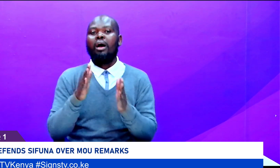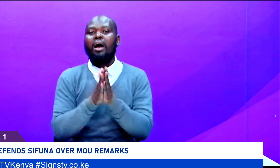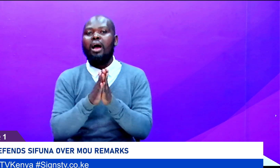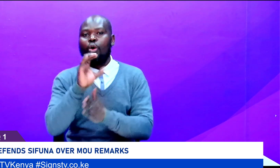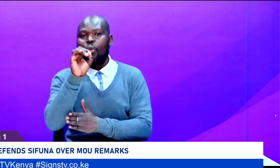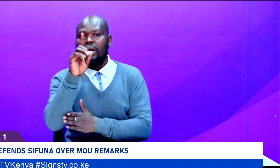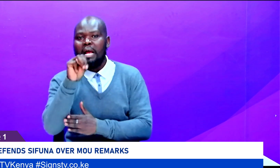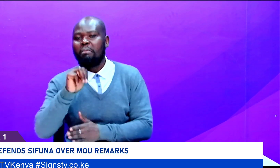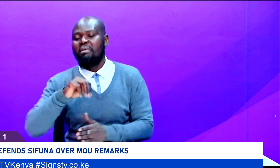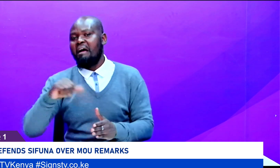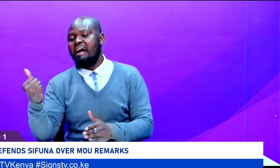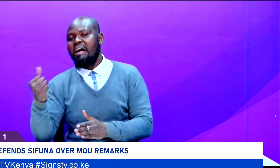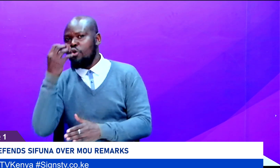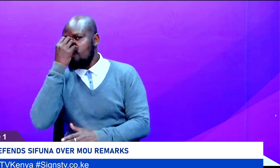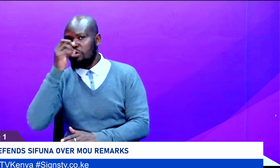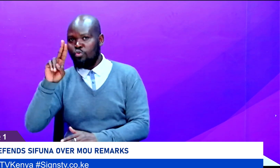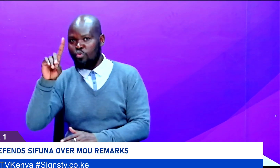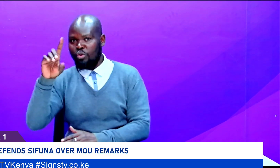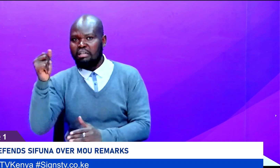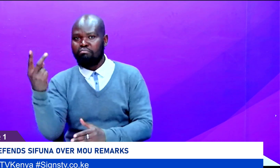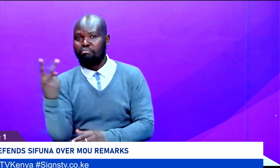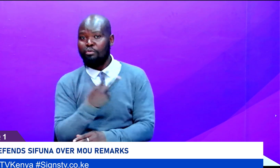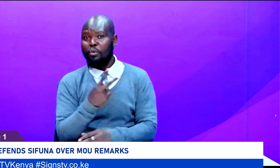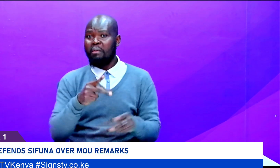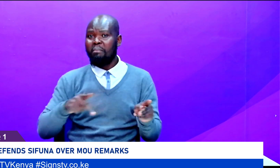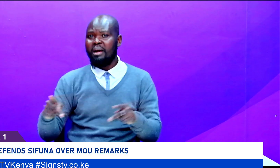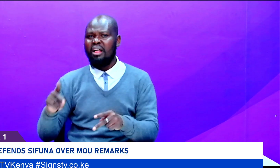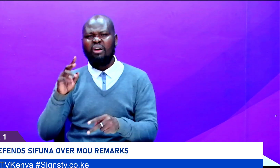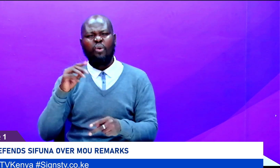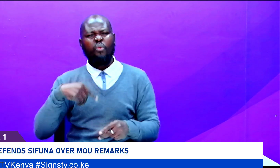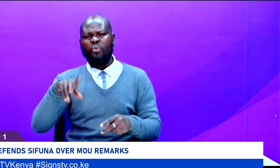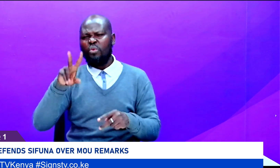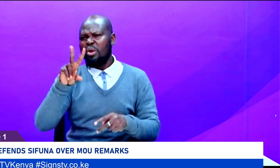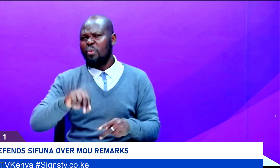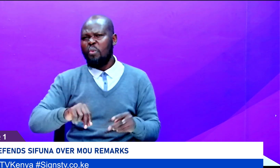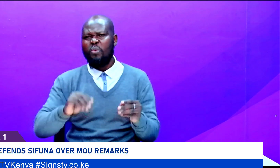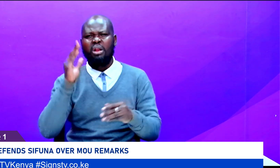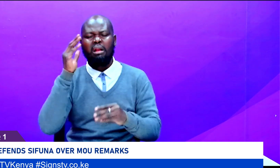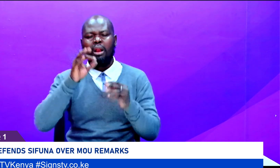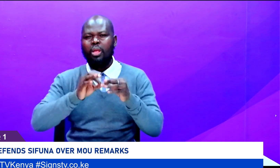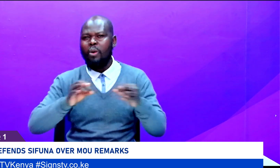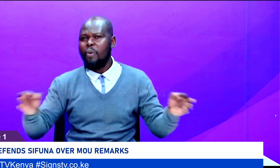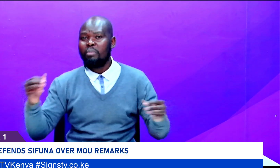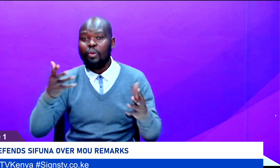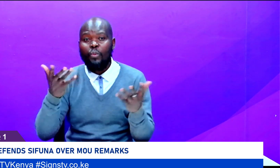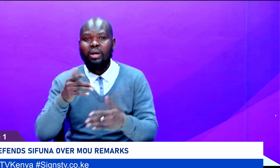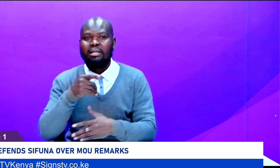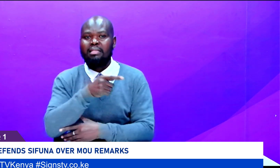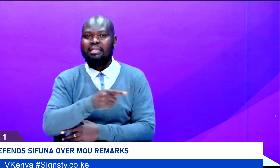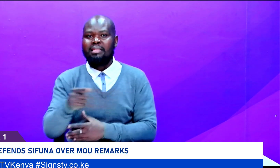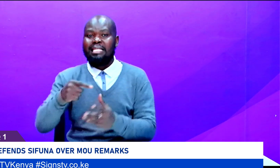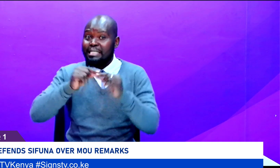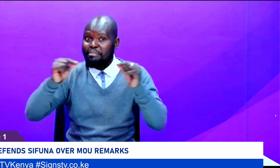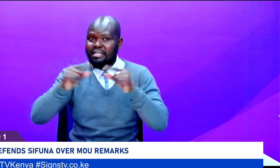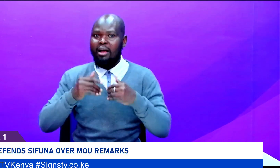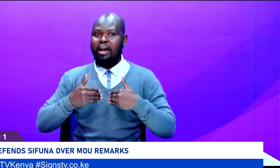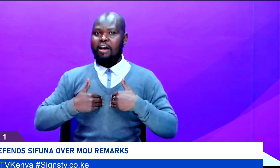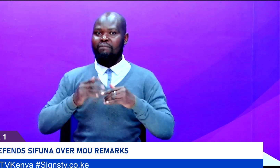ODM and the ruling UDA party was no longer in effect. The statement